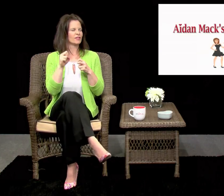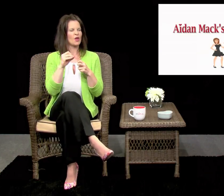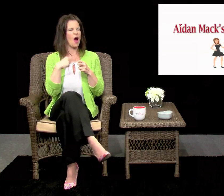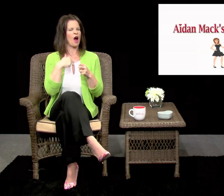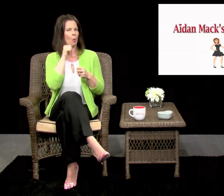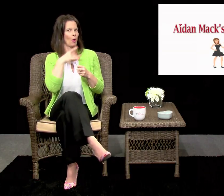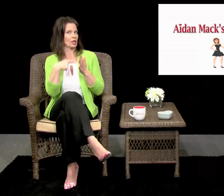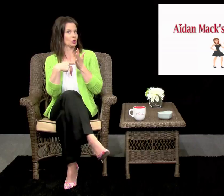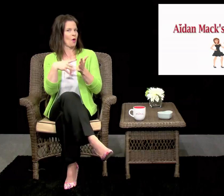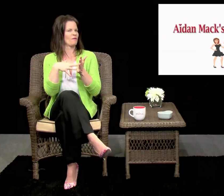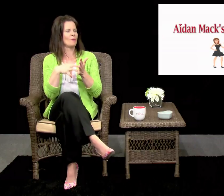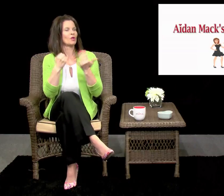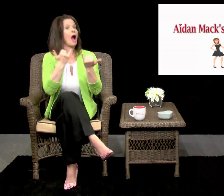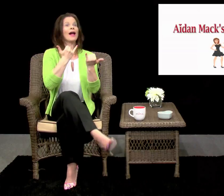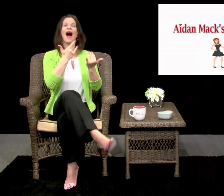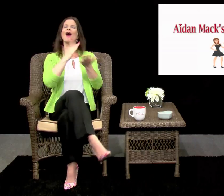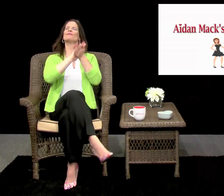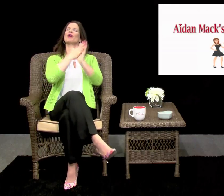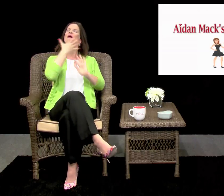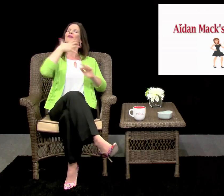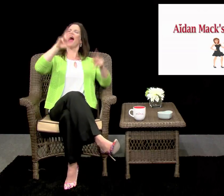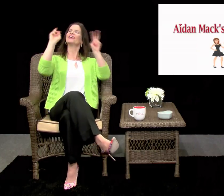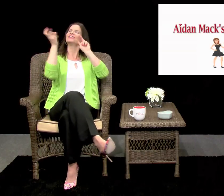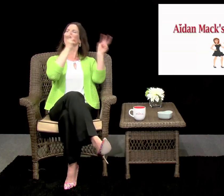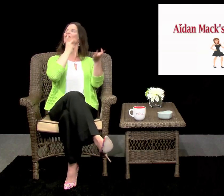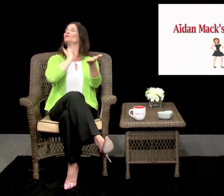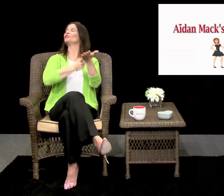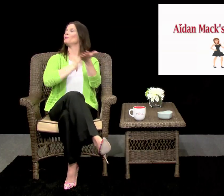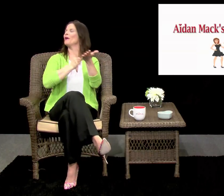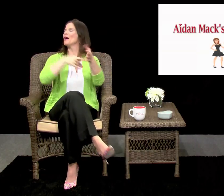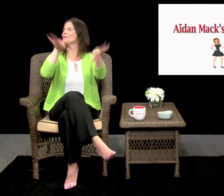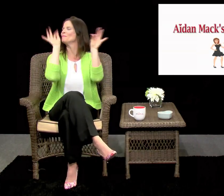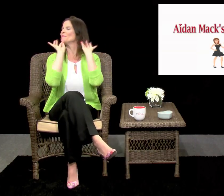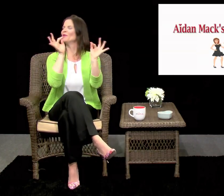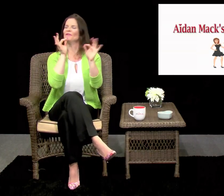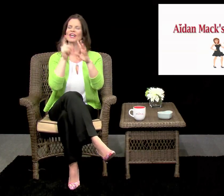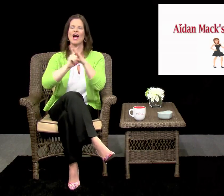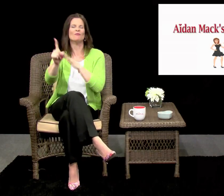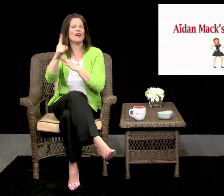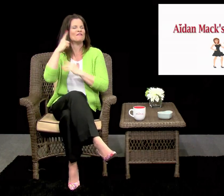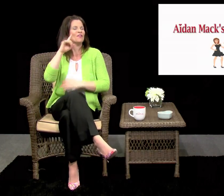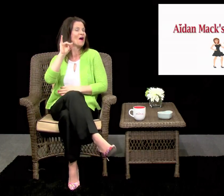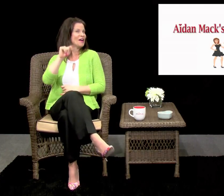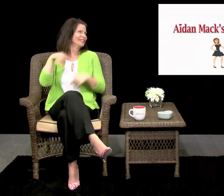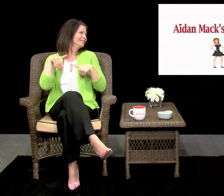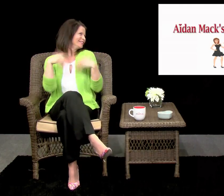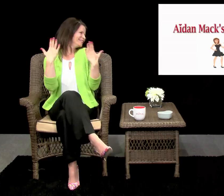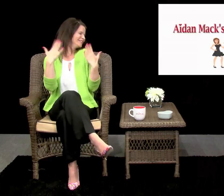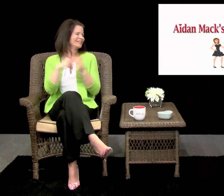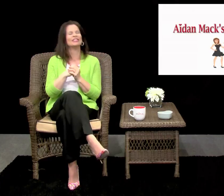And, you know, I like to be a little tough. So I'm just going to change gears and talk about my hot topic for